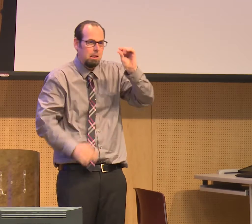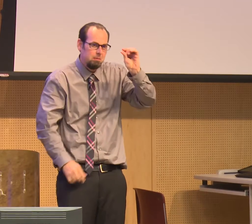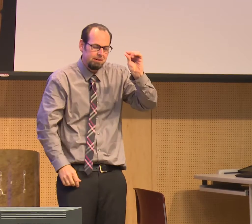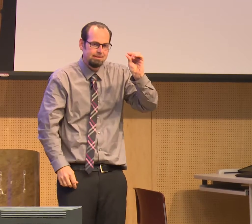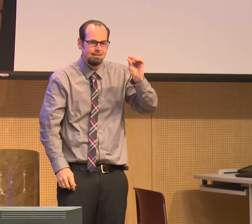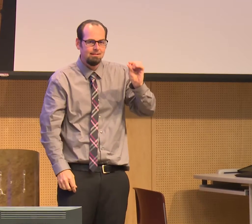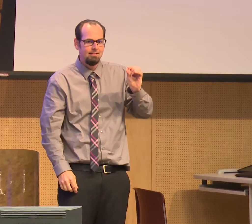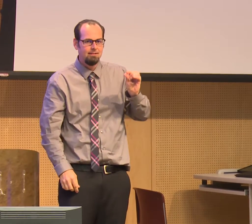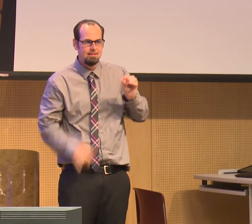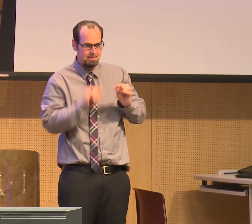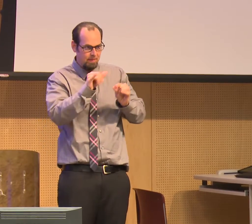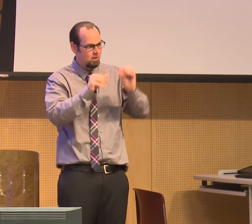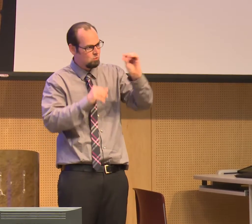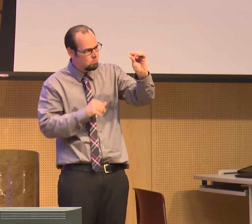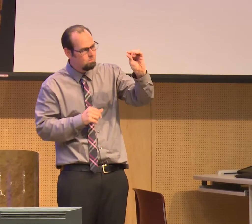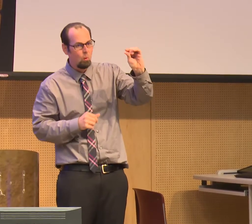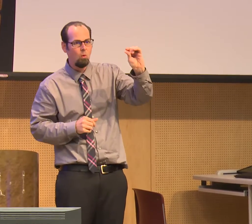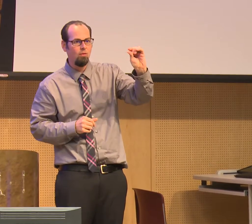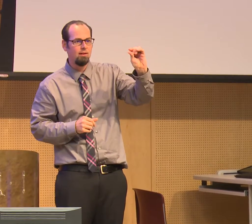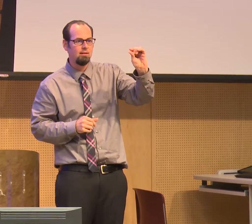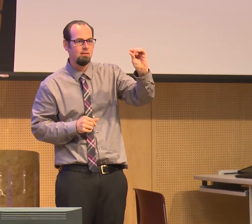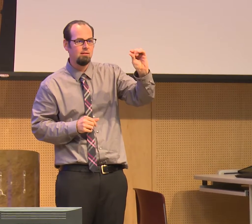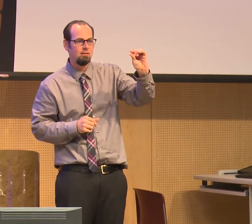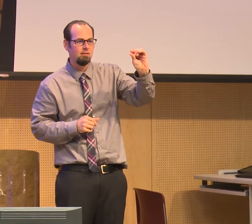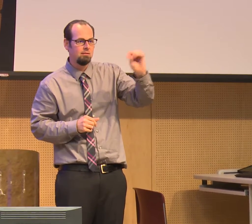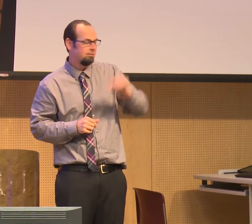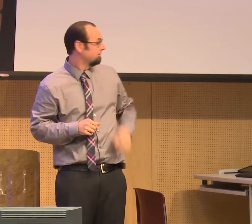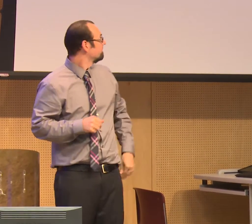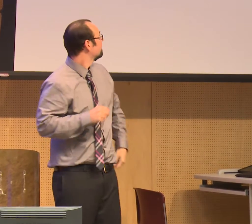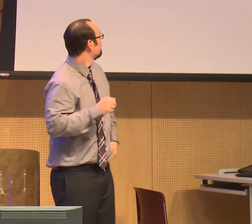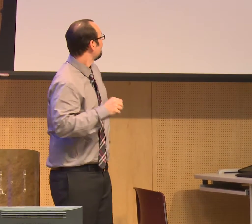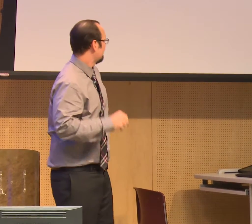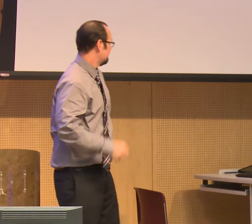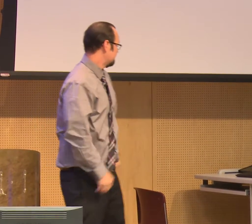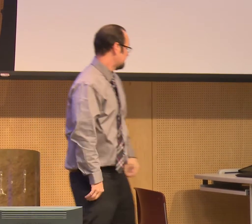Maybe I could see them now with glasses, but they were so small.